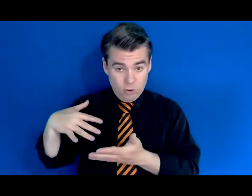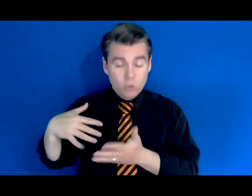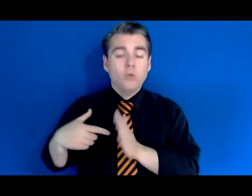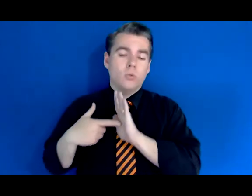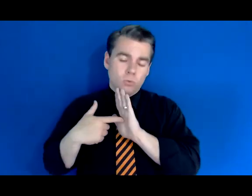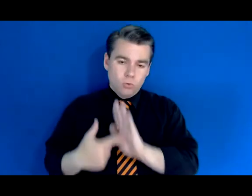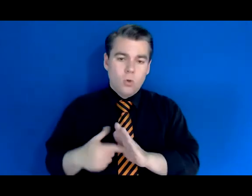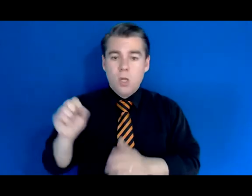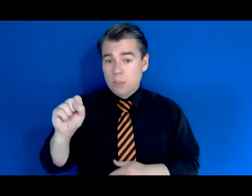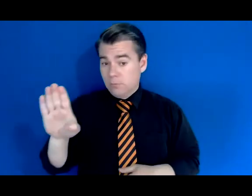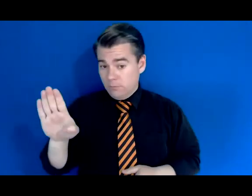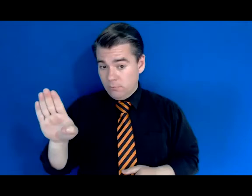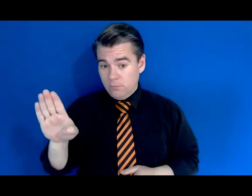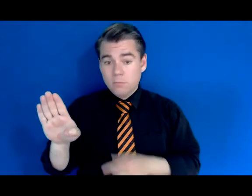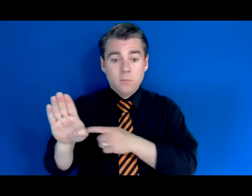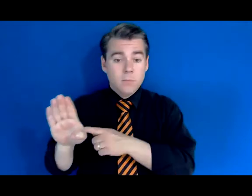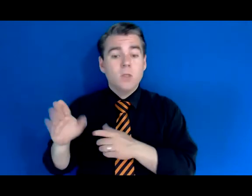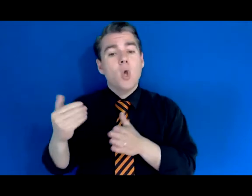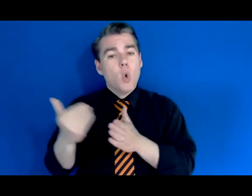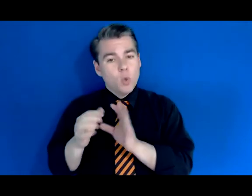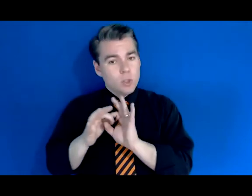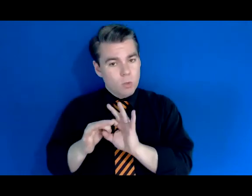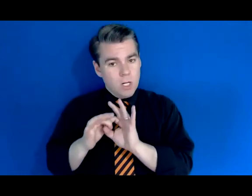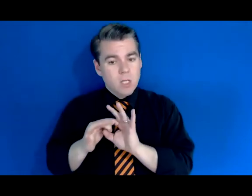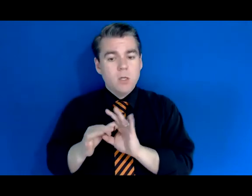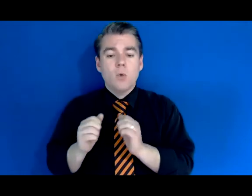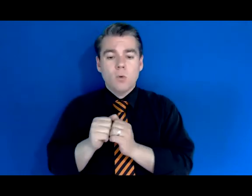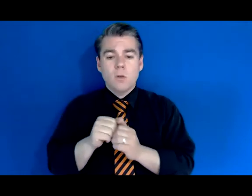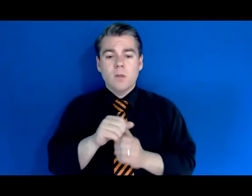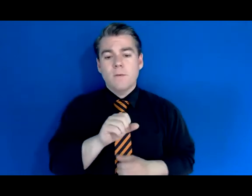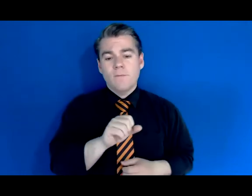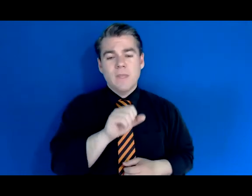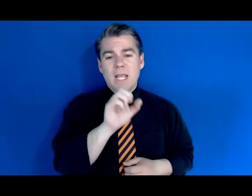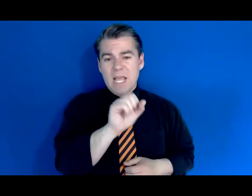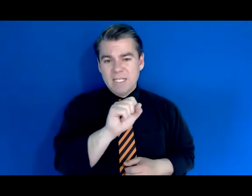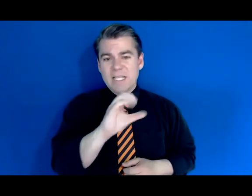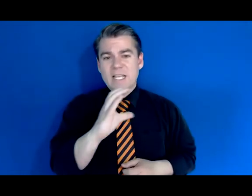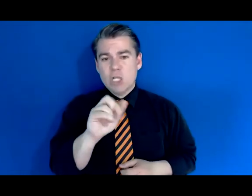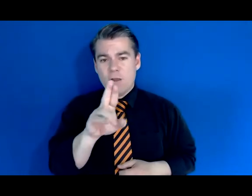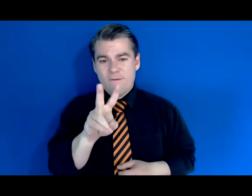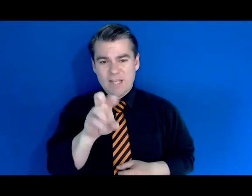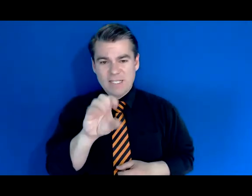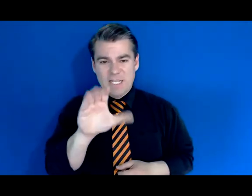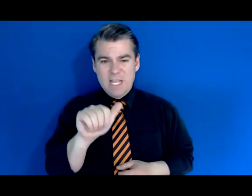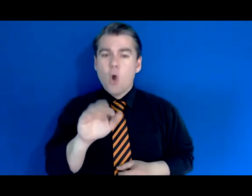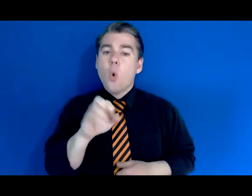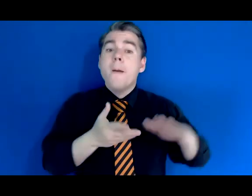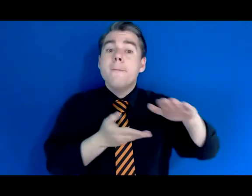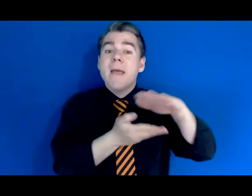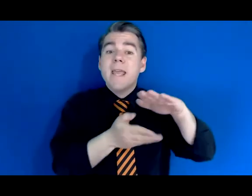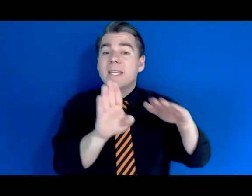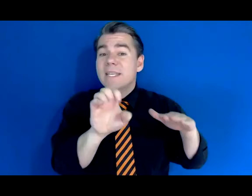boulardii is closely related to S. cerevisiae, commonly known as baker's yeast or brewer's